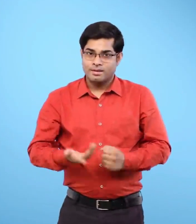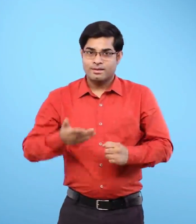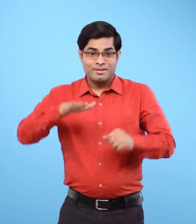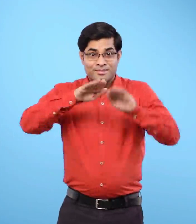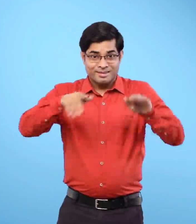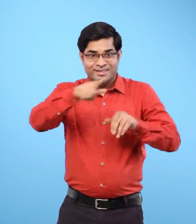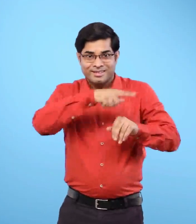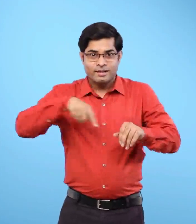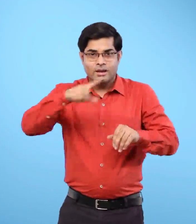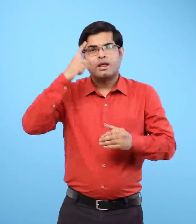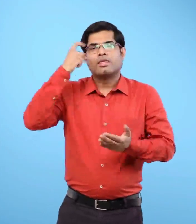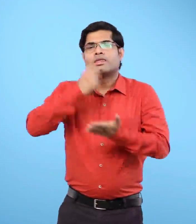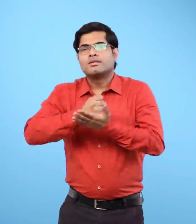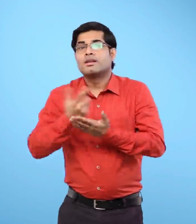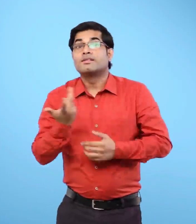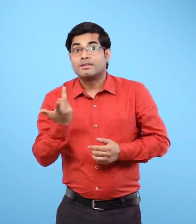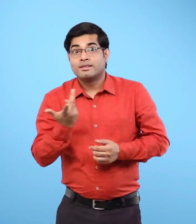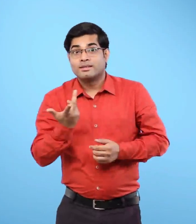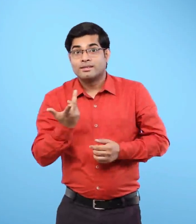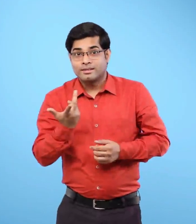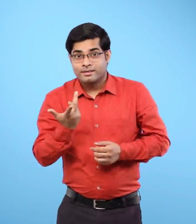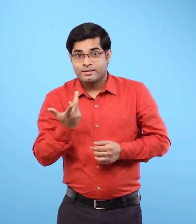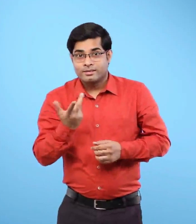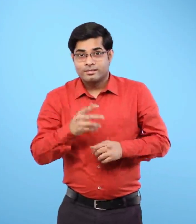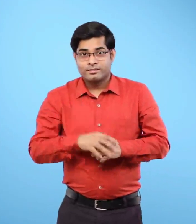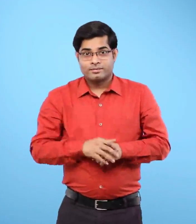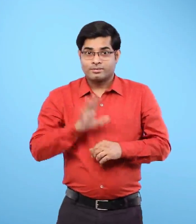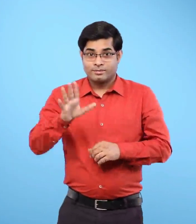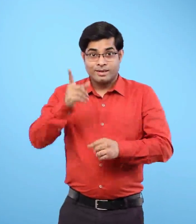They have decided to take turns in playing the teacher's role.